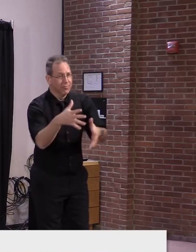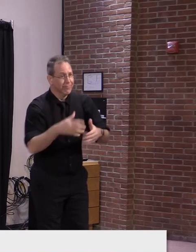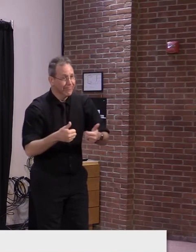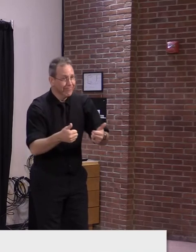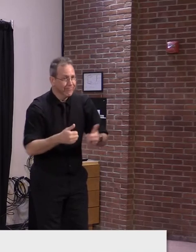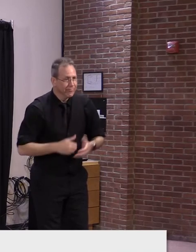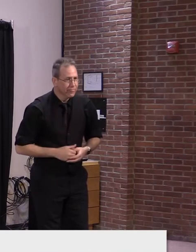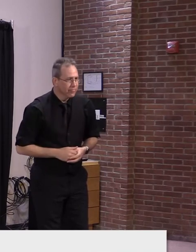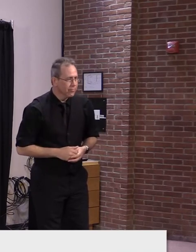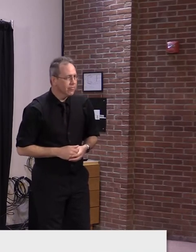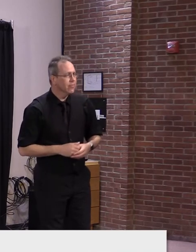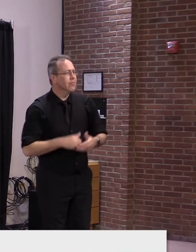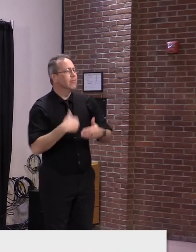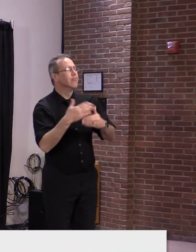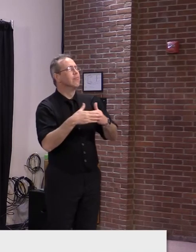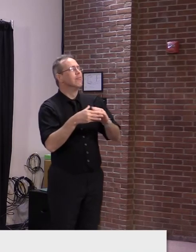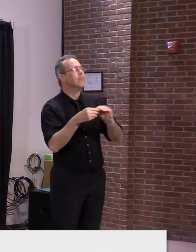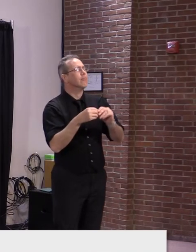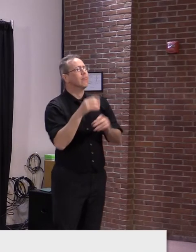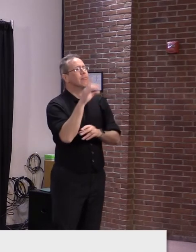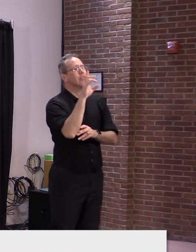Colin Flanders, 7 days.